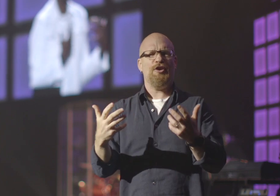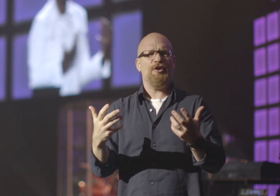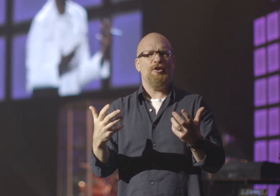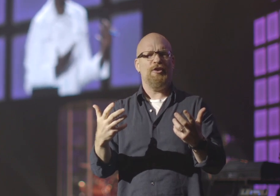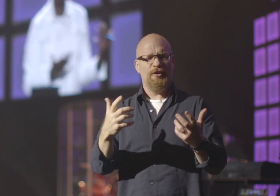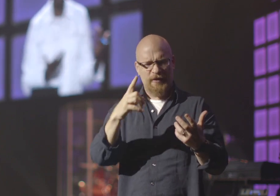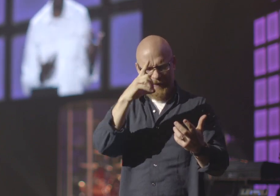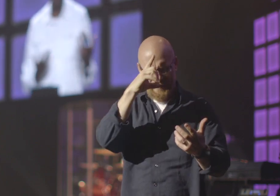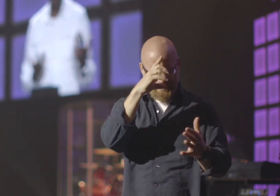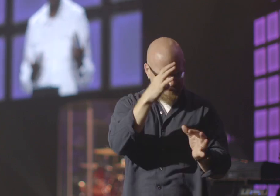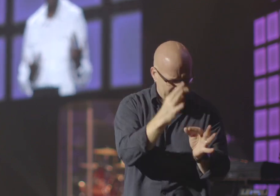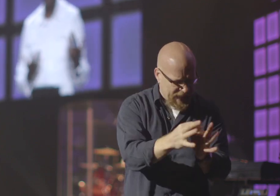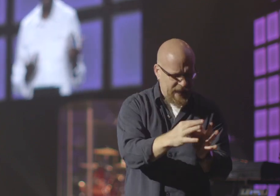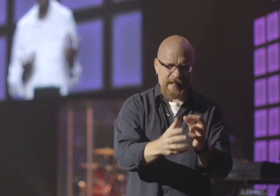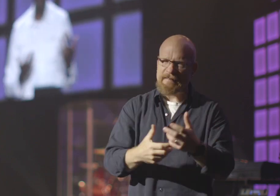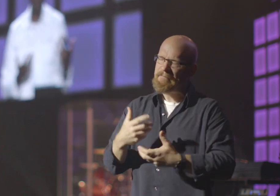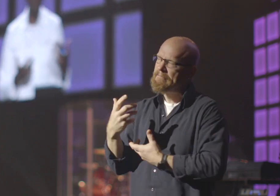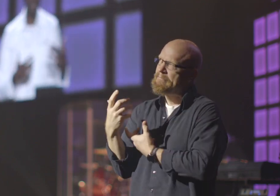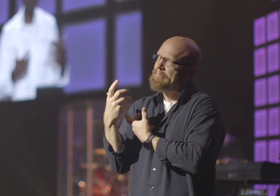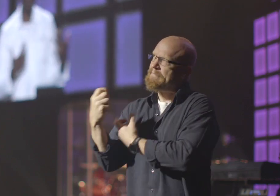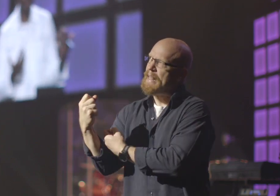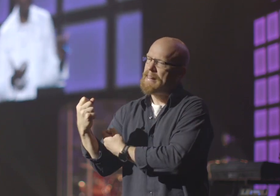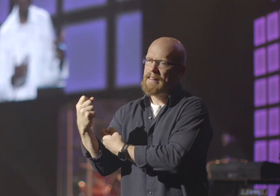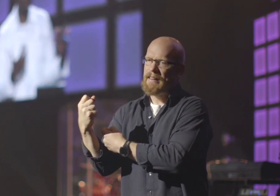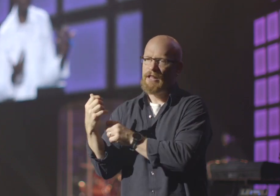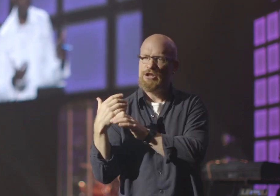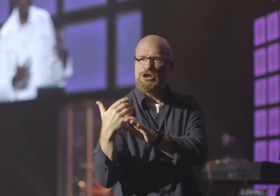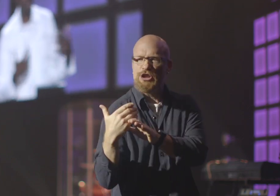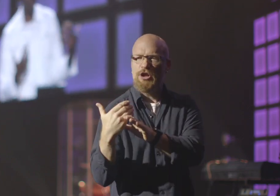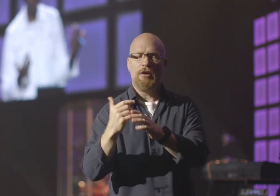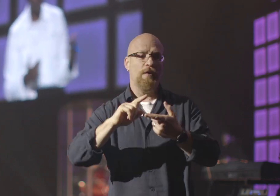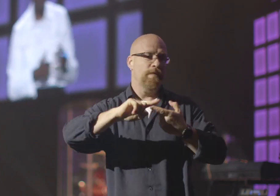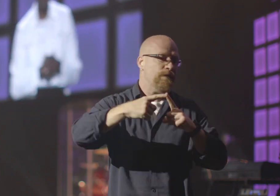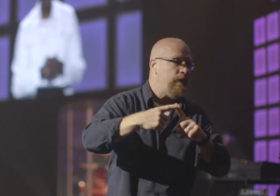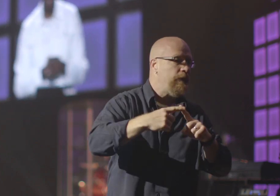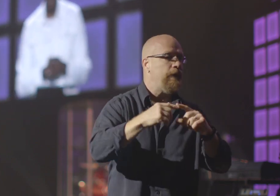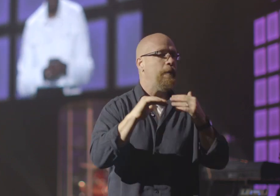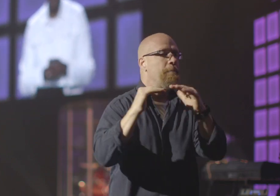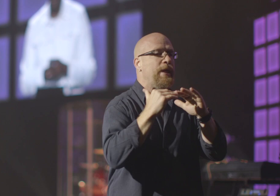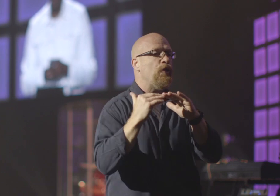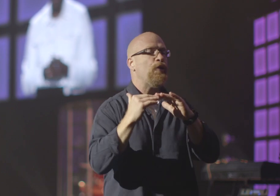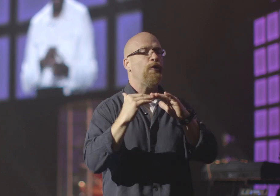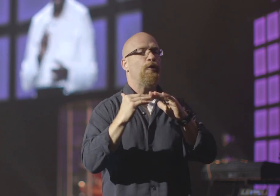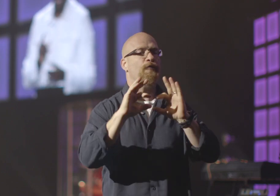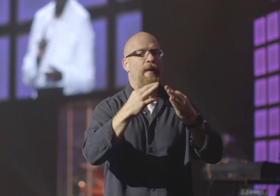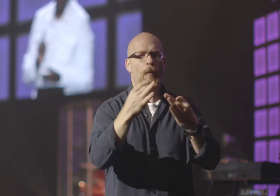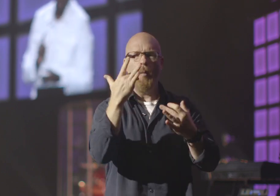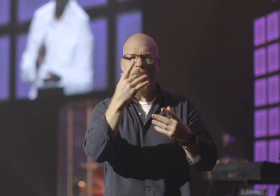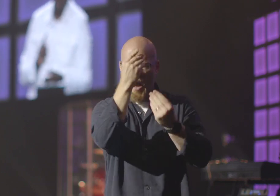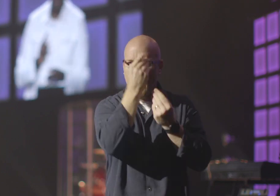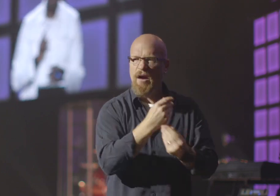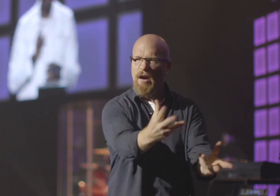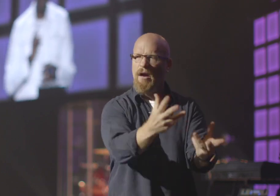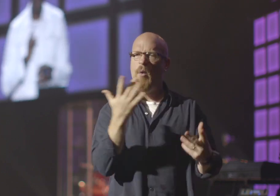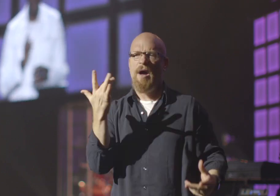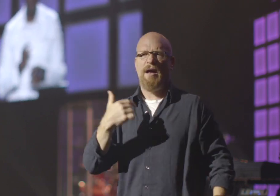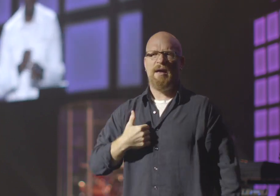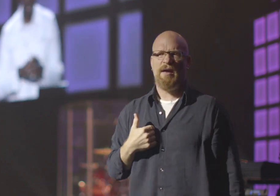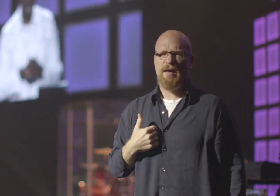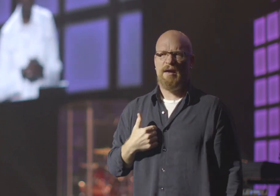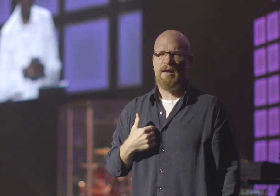share our faith with be it relatives, friends, co-workers. So